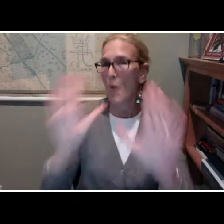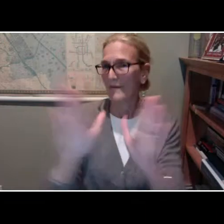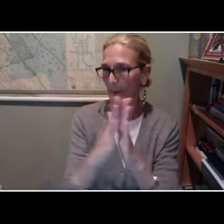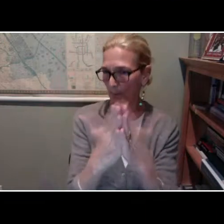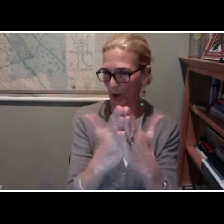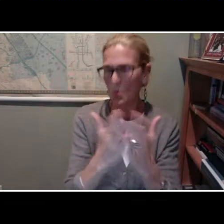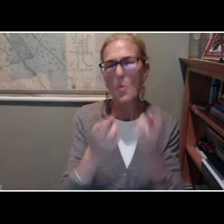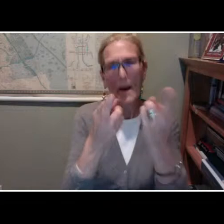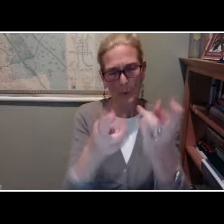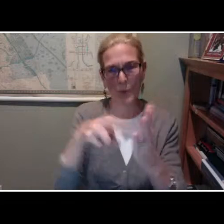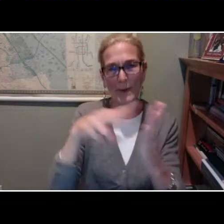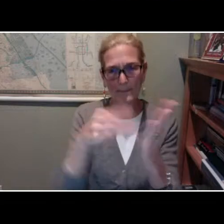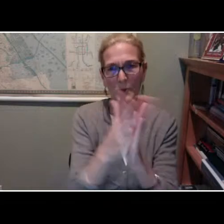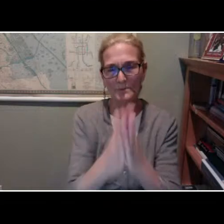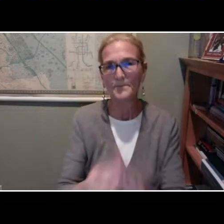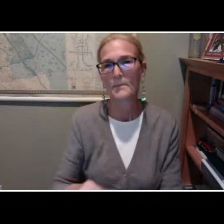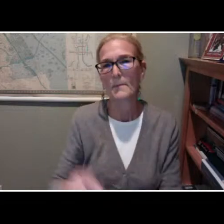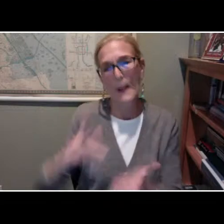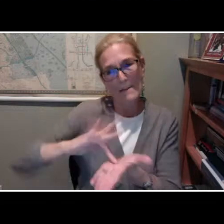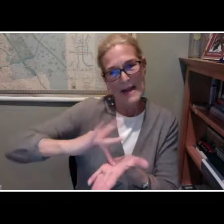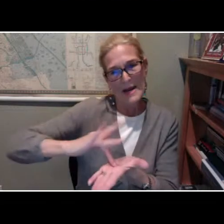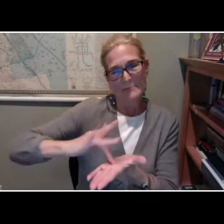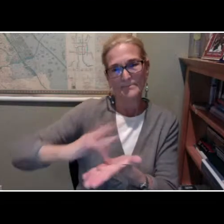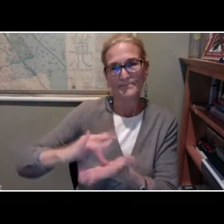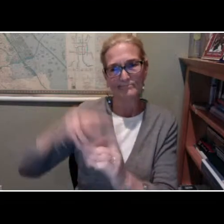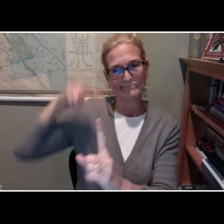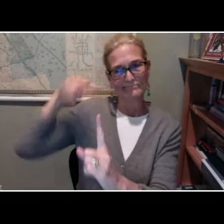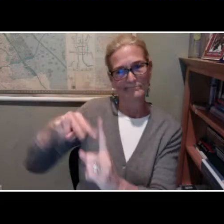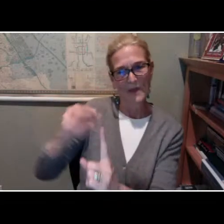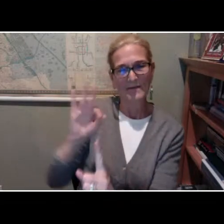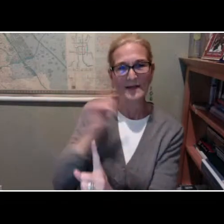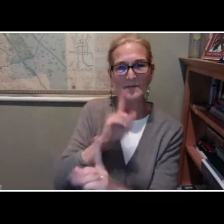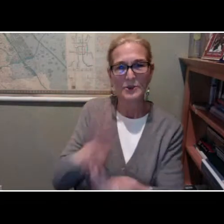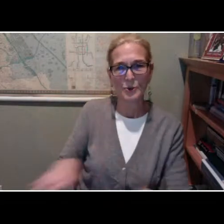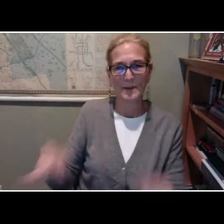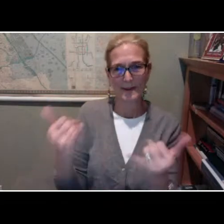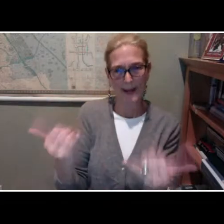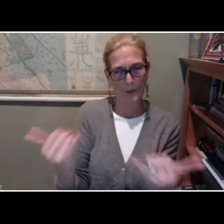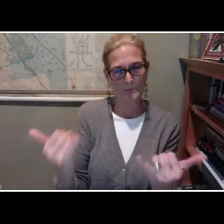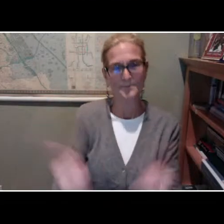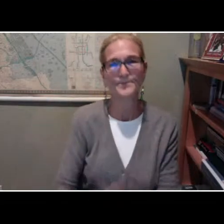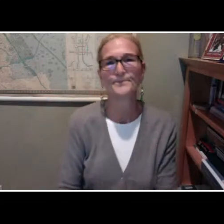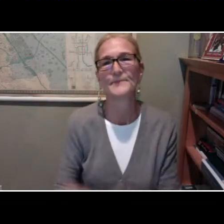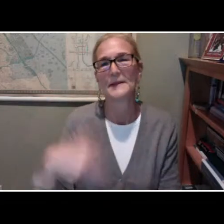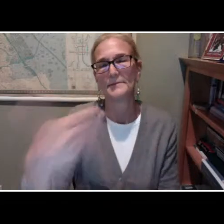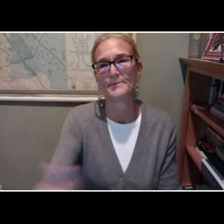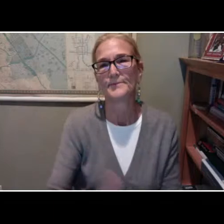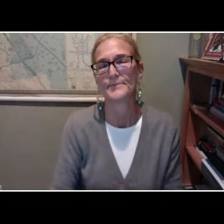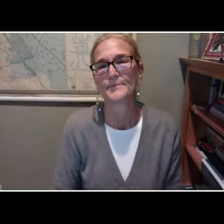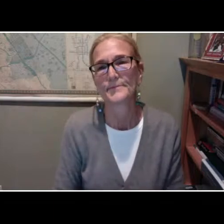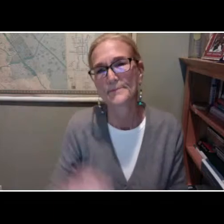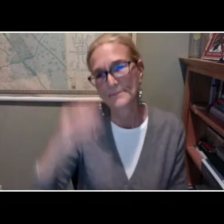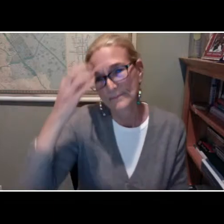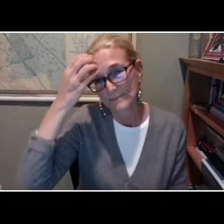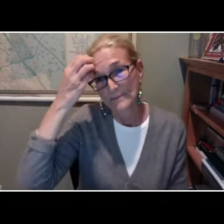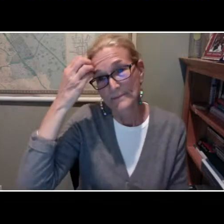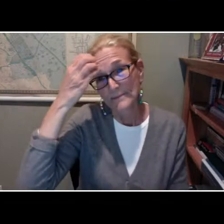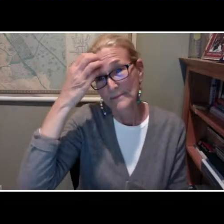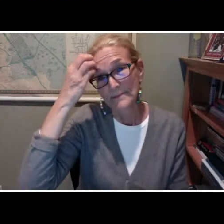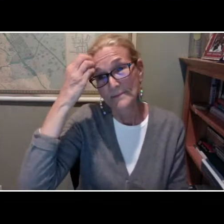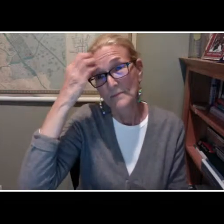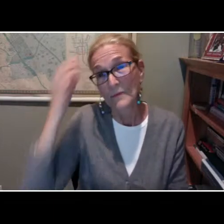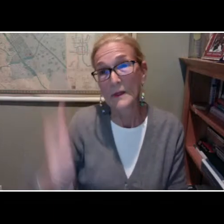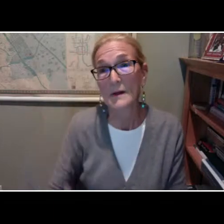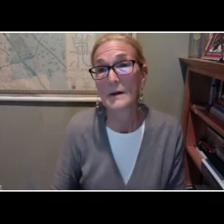Maudlin wrote a book in 2015, a very wonderful book that I recommend everybody read, that really focuses on the medicalization of